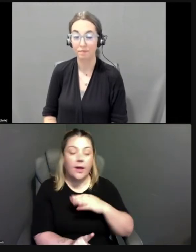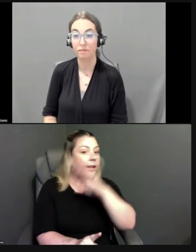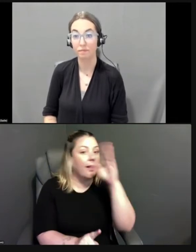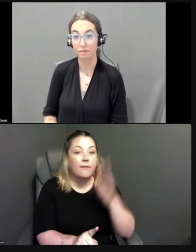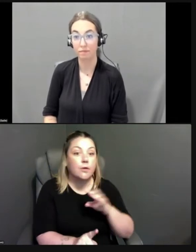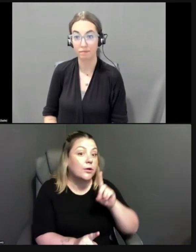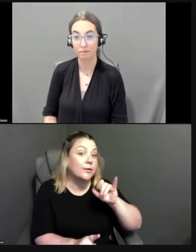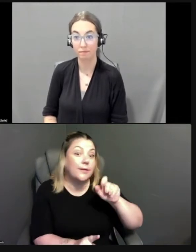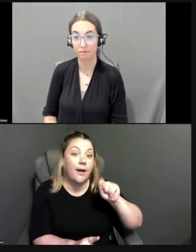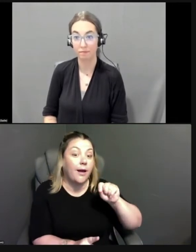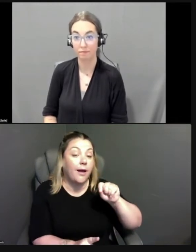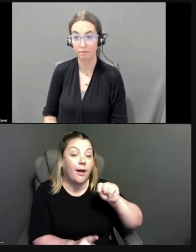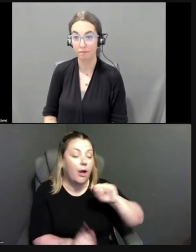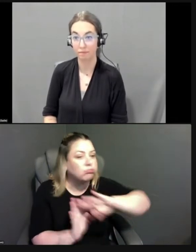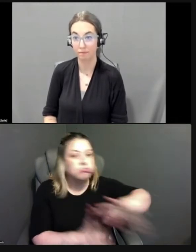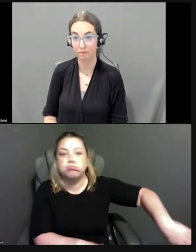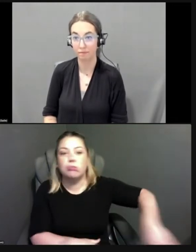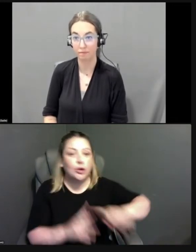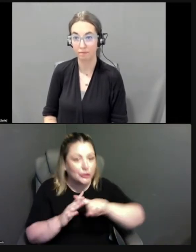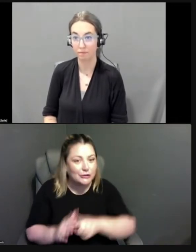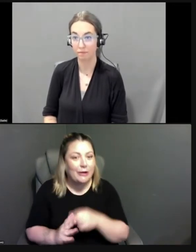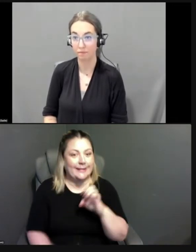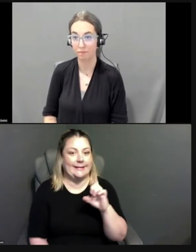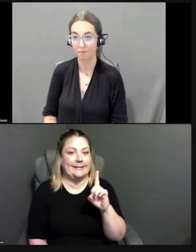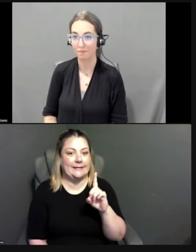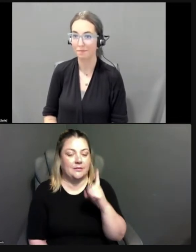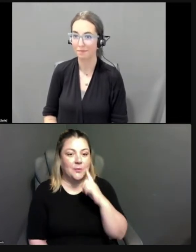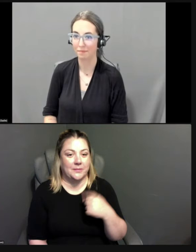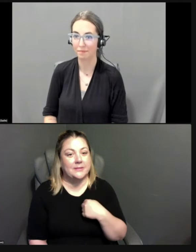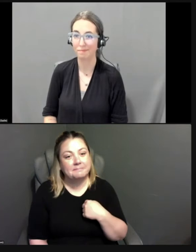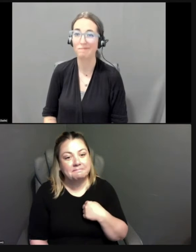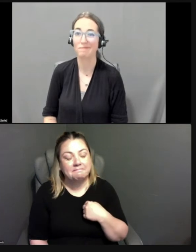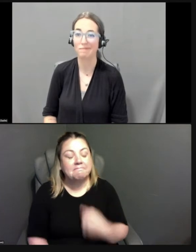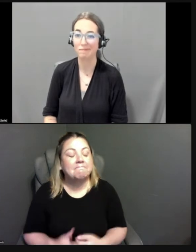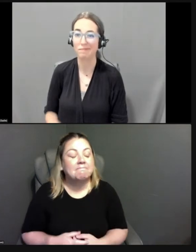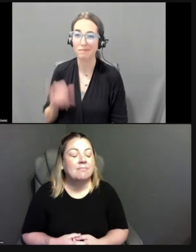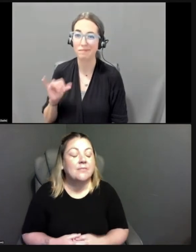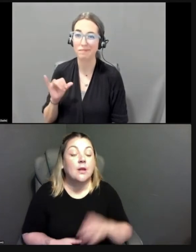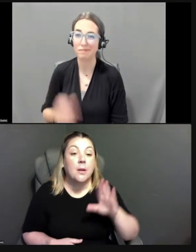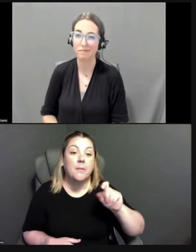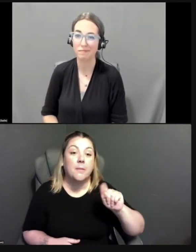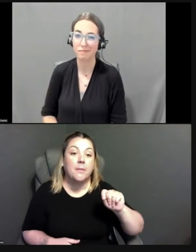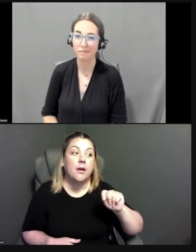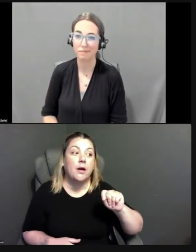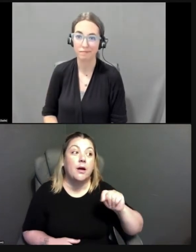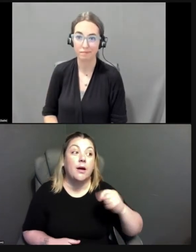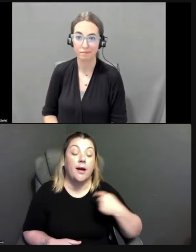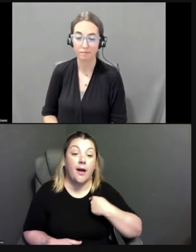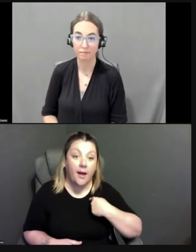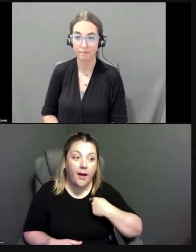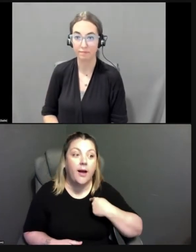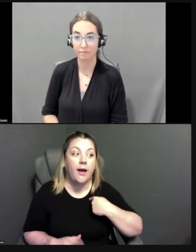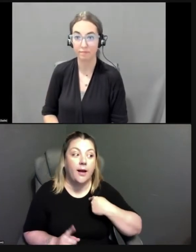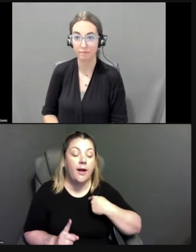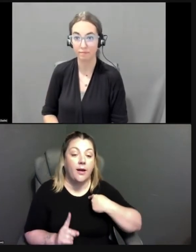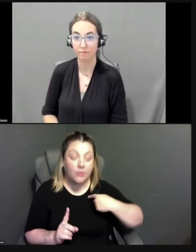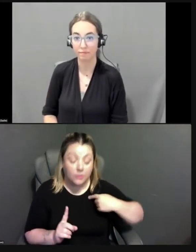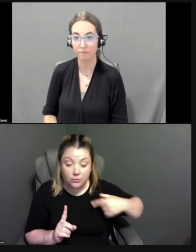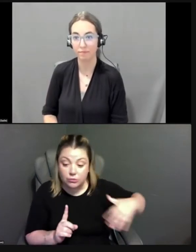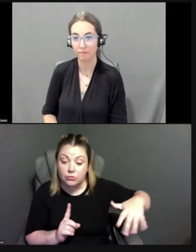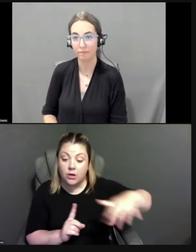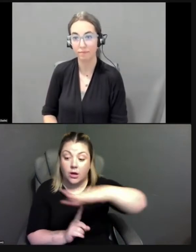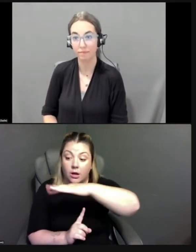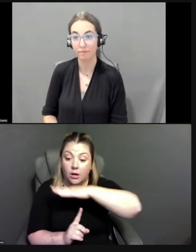I just went straight to developing an eating disorder. Mm-hmm. But I was definitely surrounded